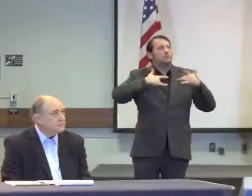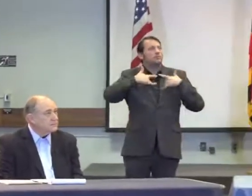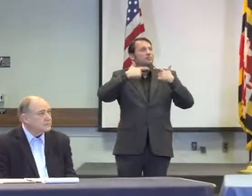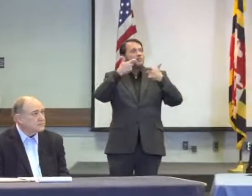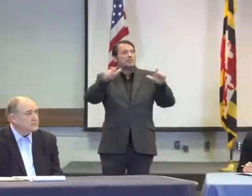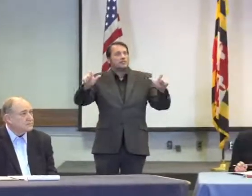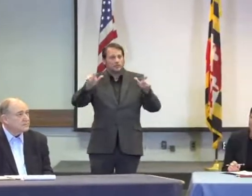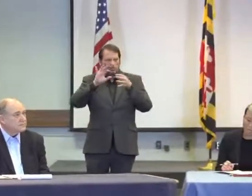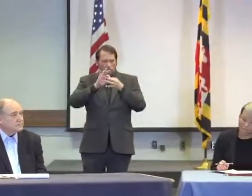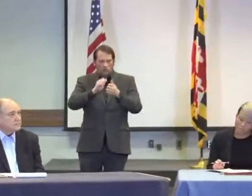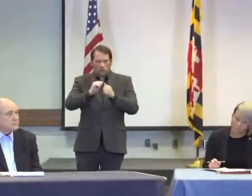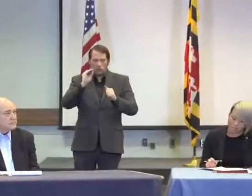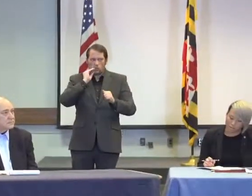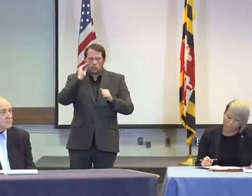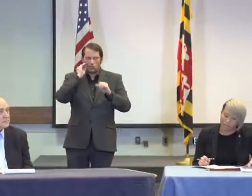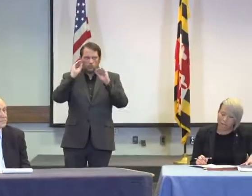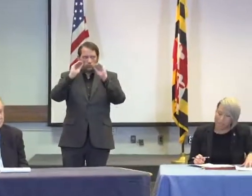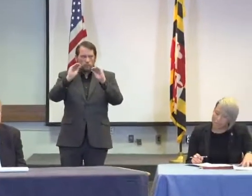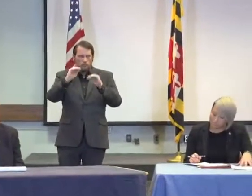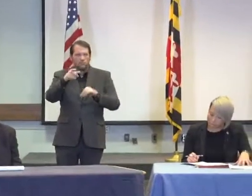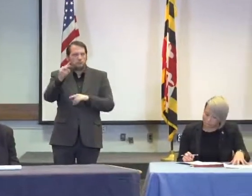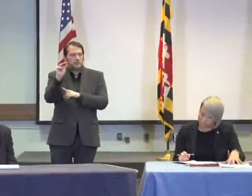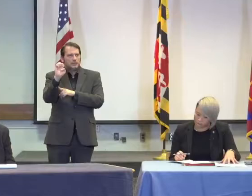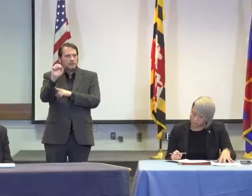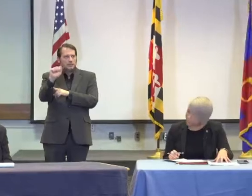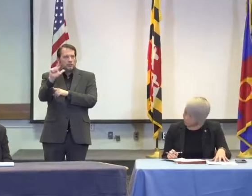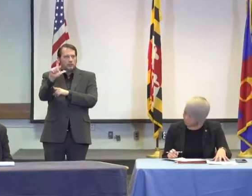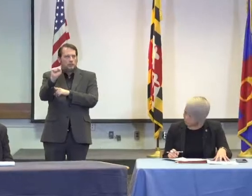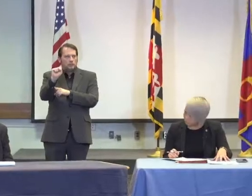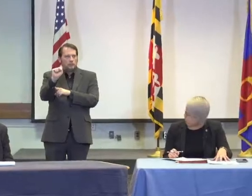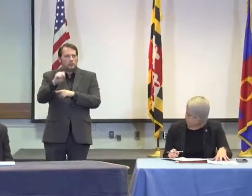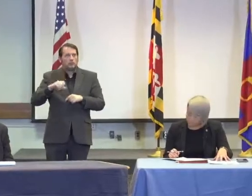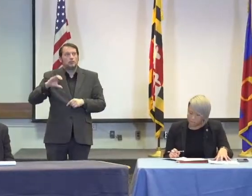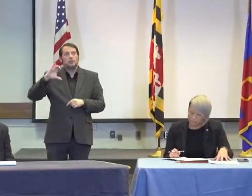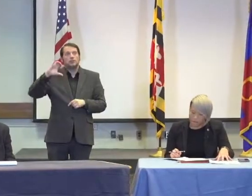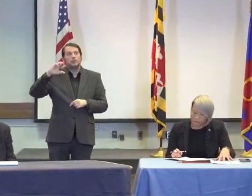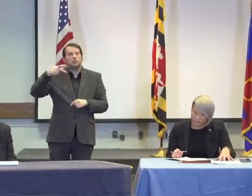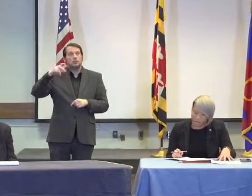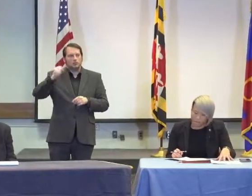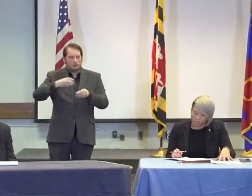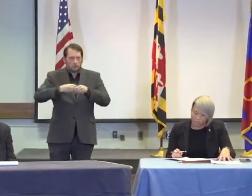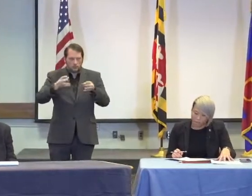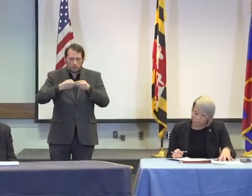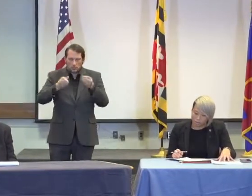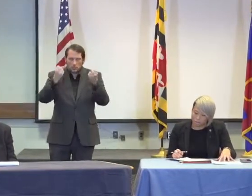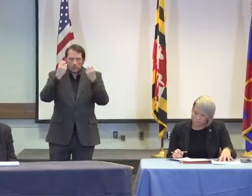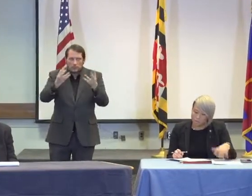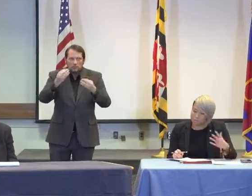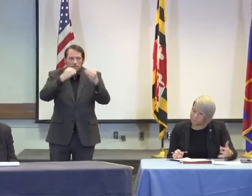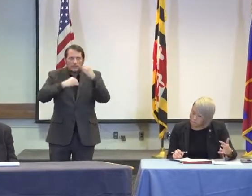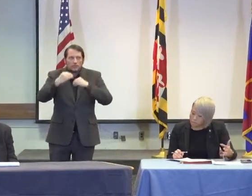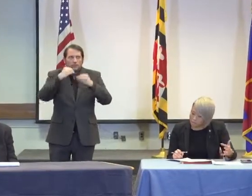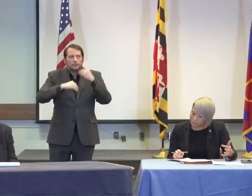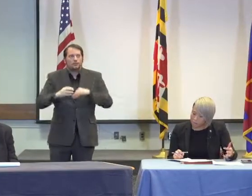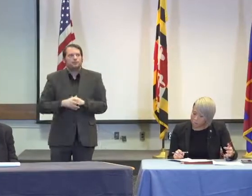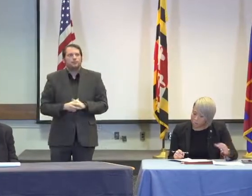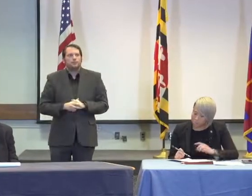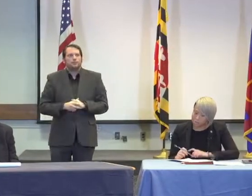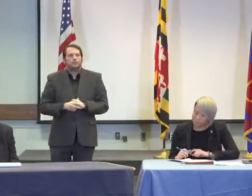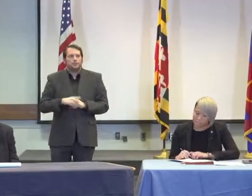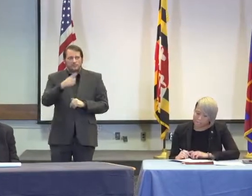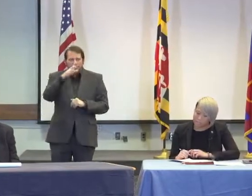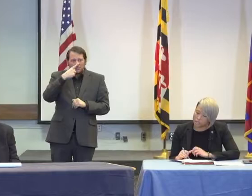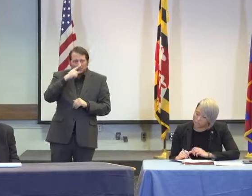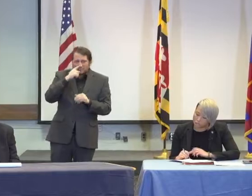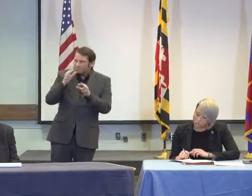meals. Mm-hmm. So MCPS has served a lot of meals over the last few weeks. Can you tell us more about that? Will